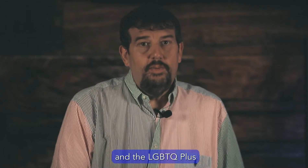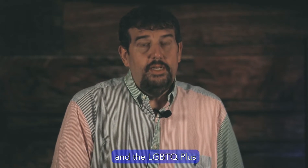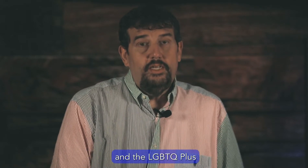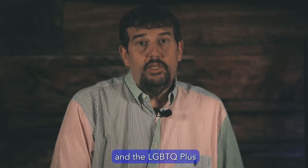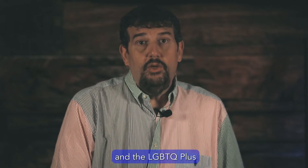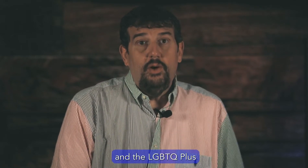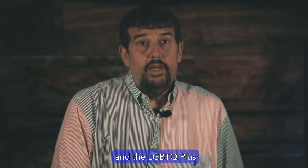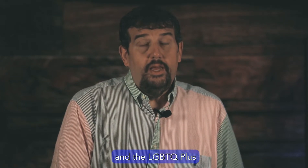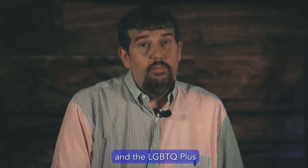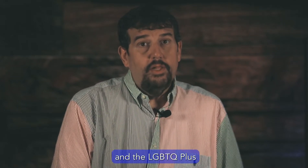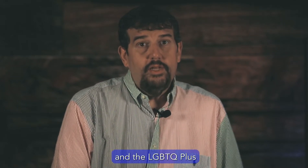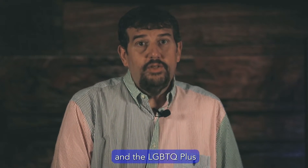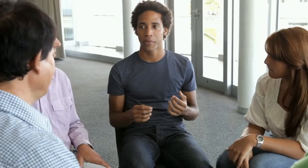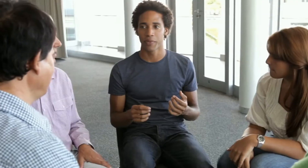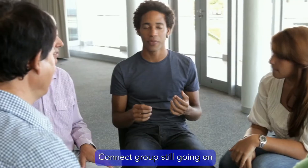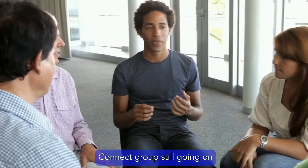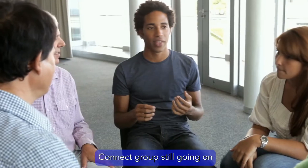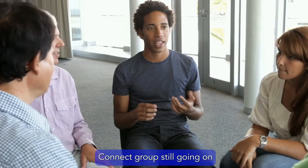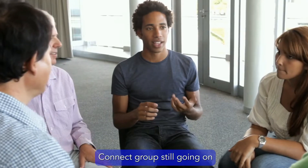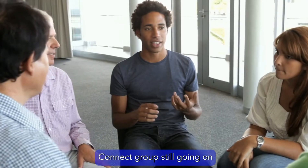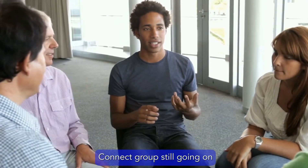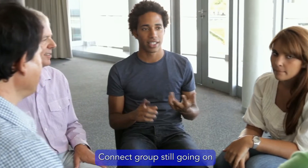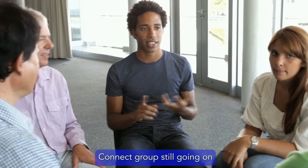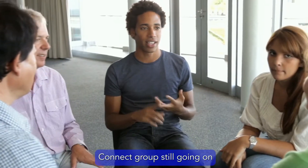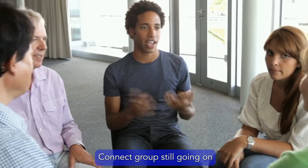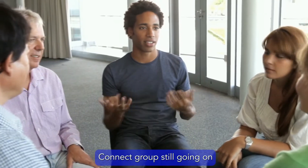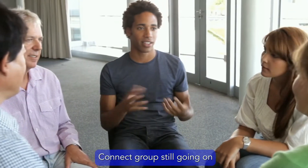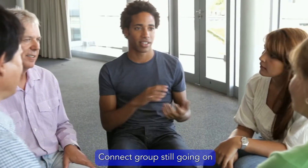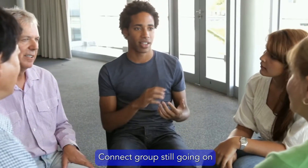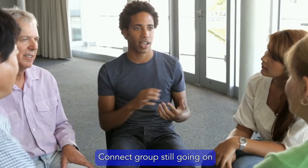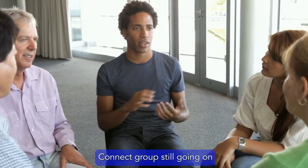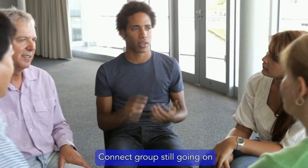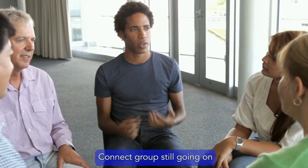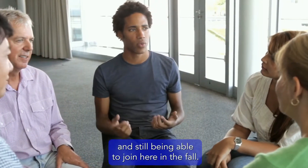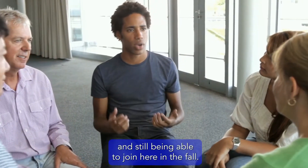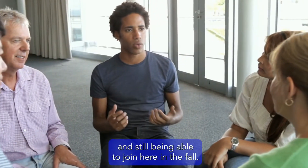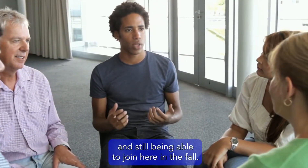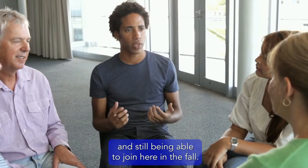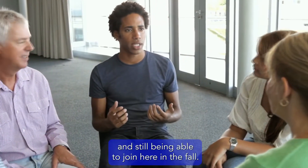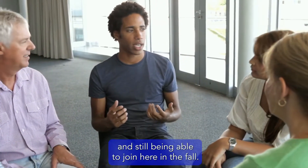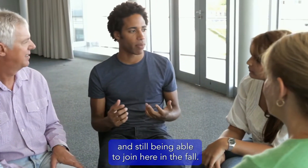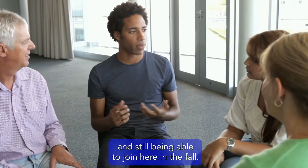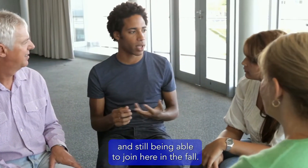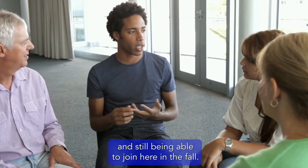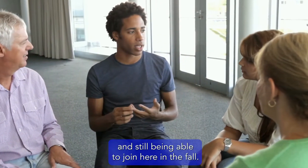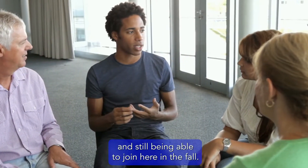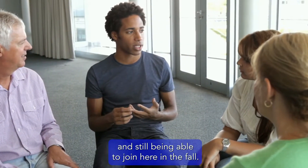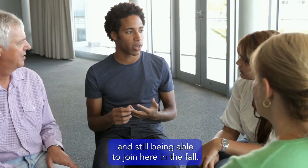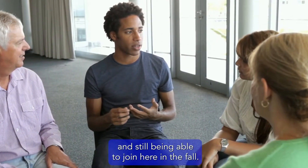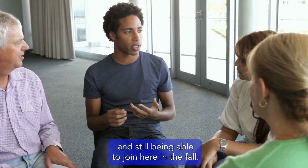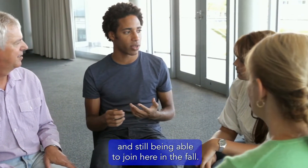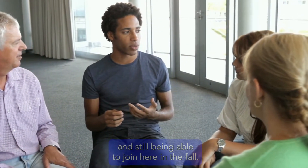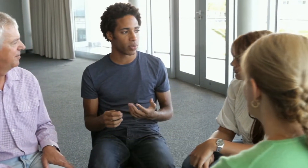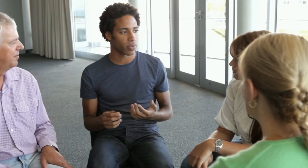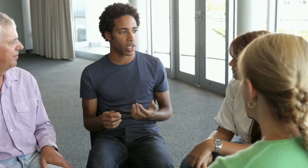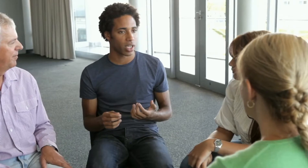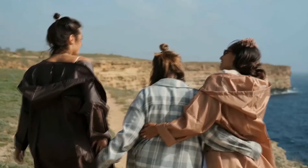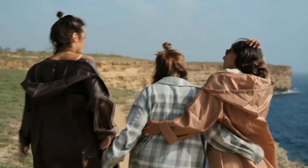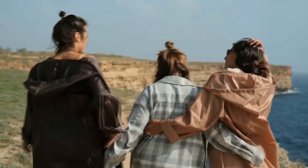the LGBTQIA+ Connect groups still going on and still being able to join here in the